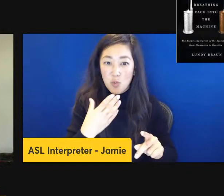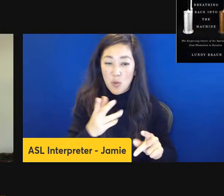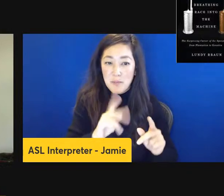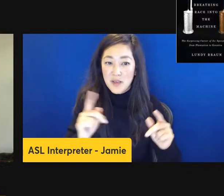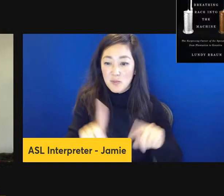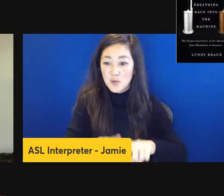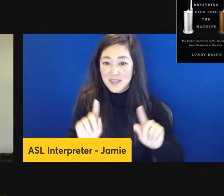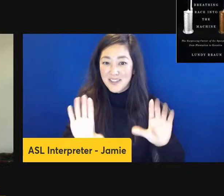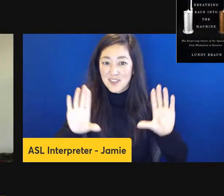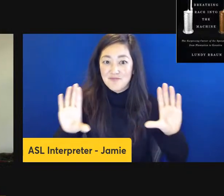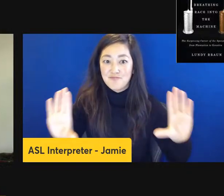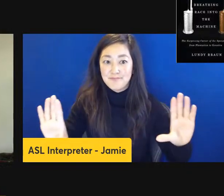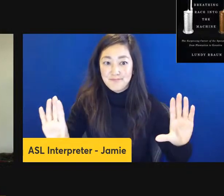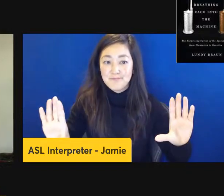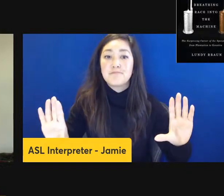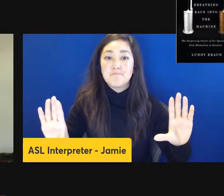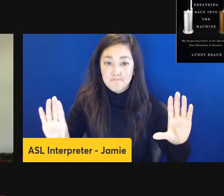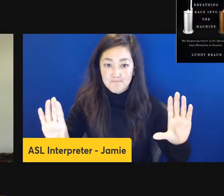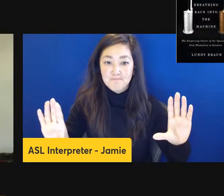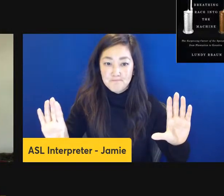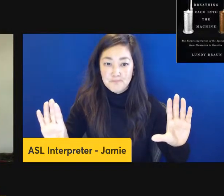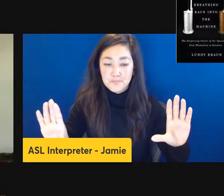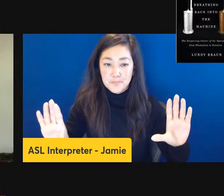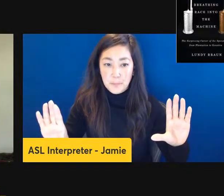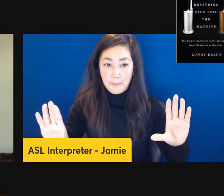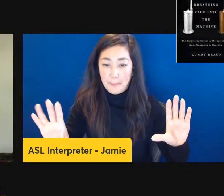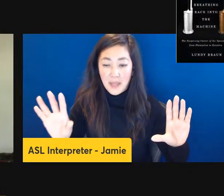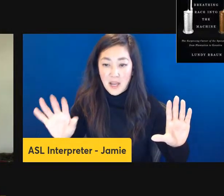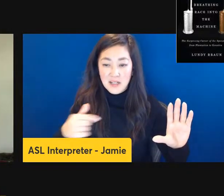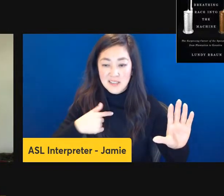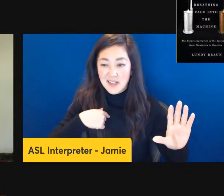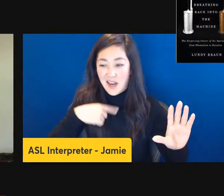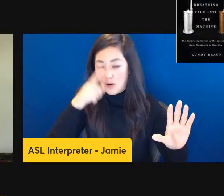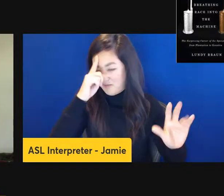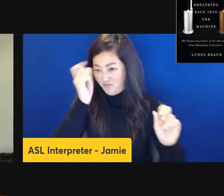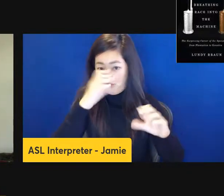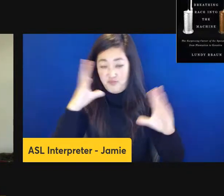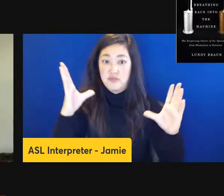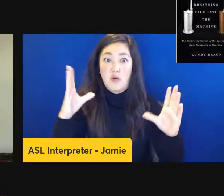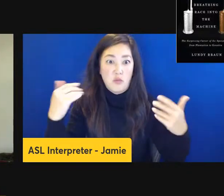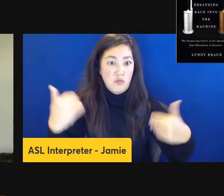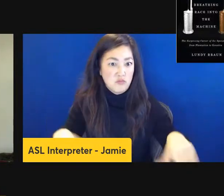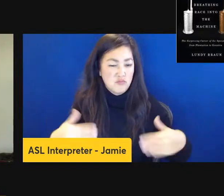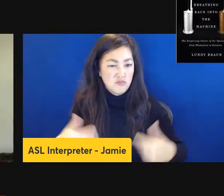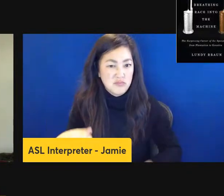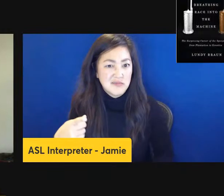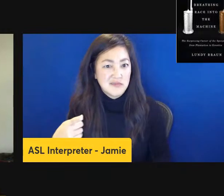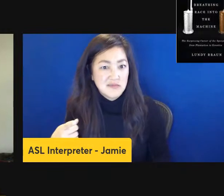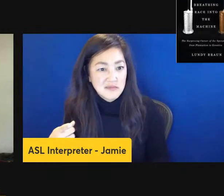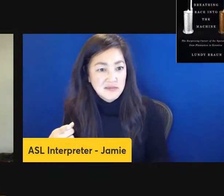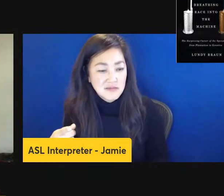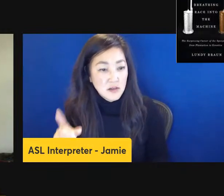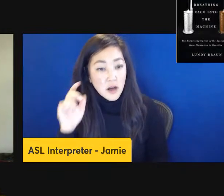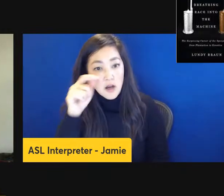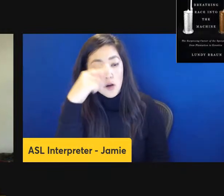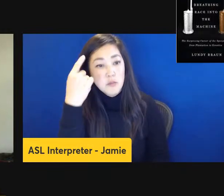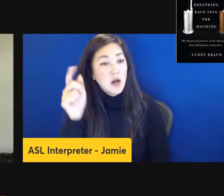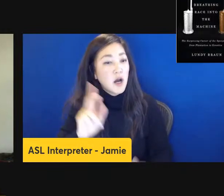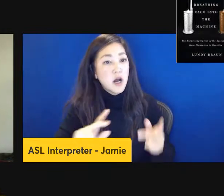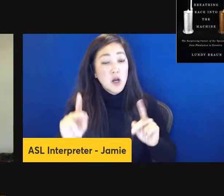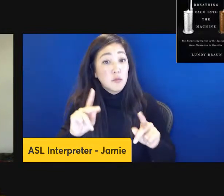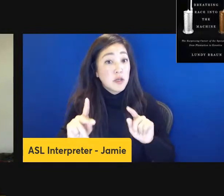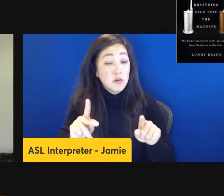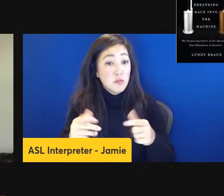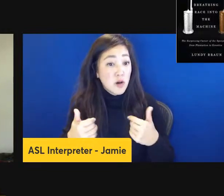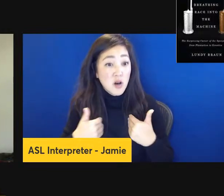And it just kind of blew my mind that that Black people supposedly had